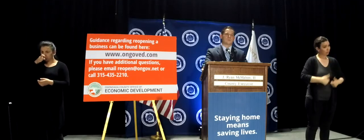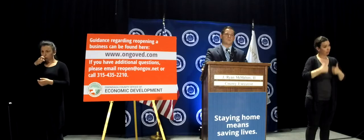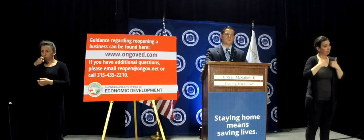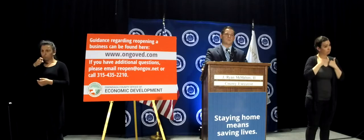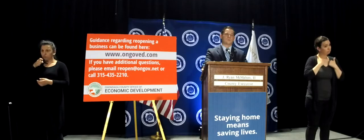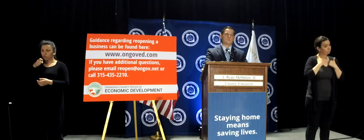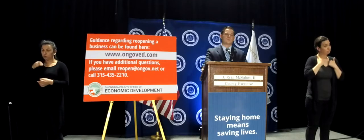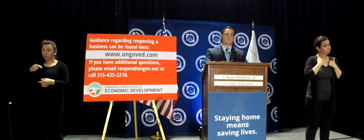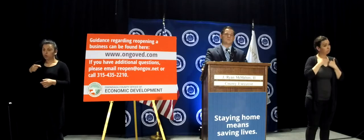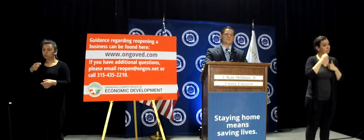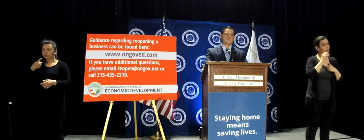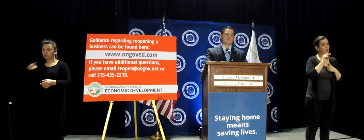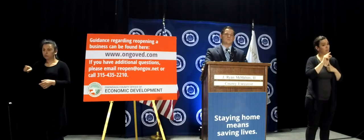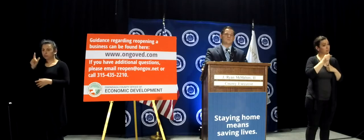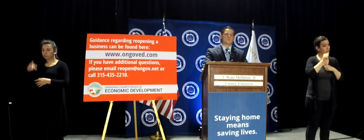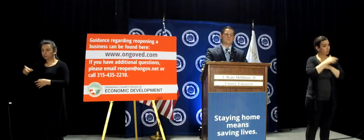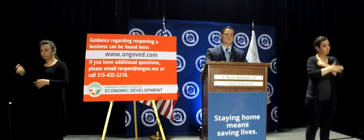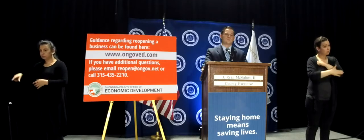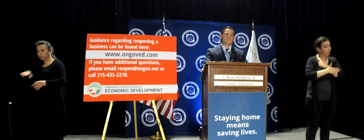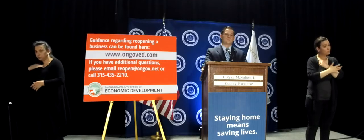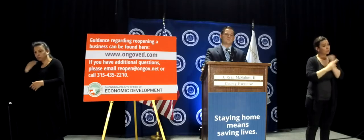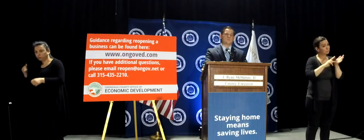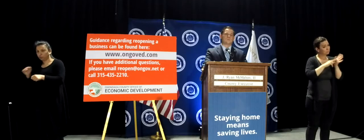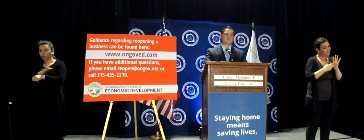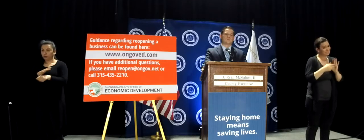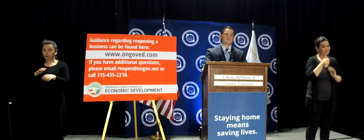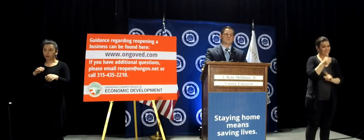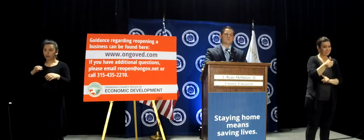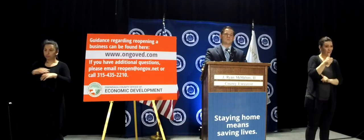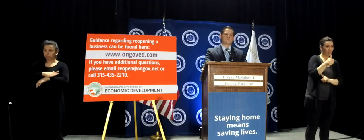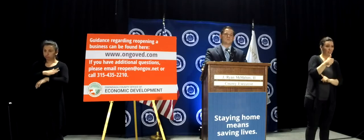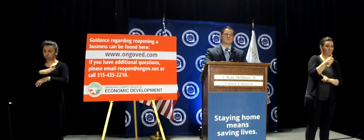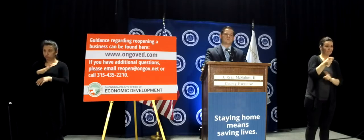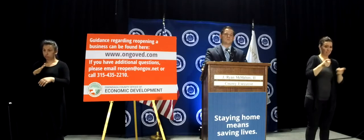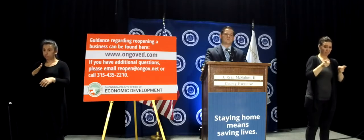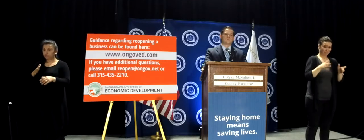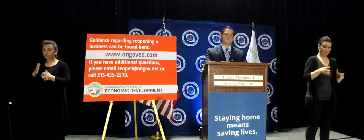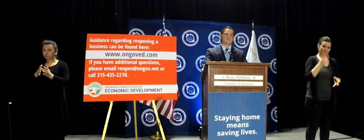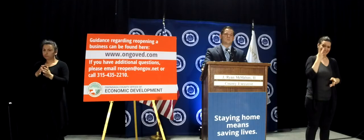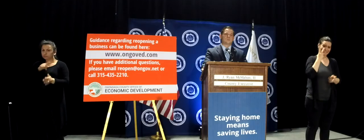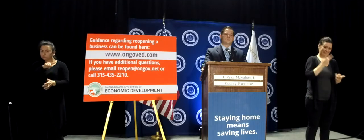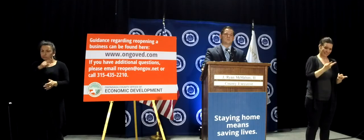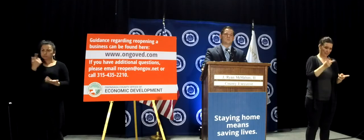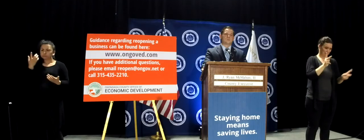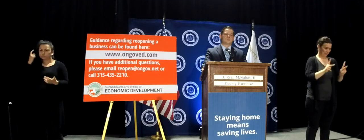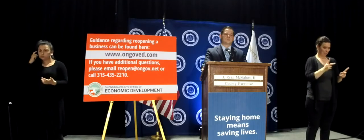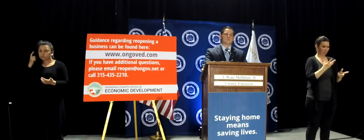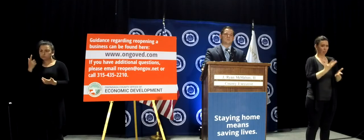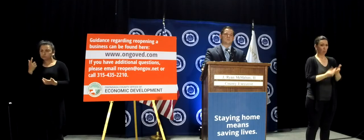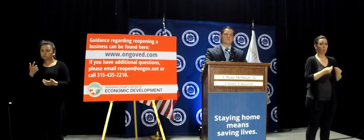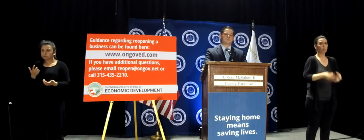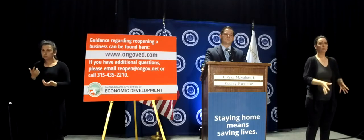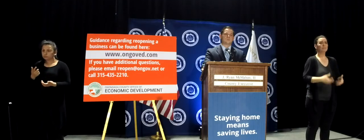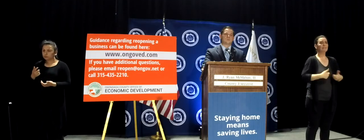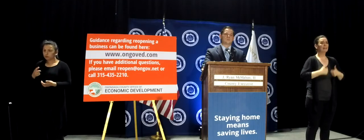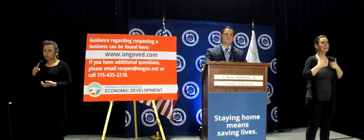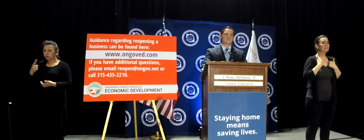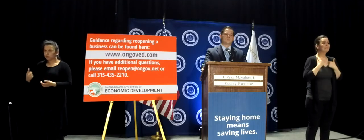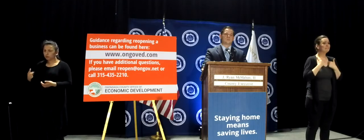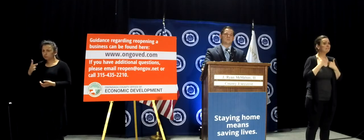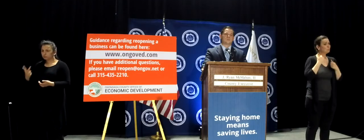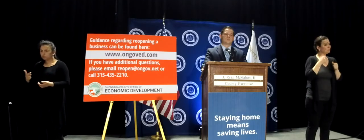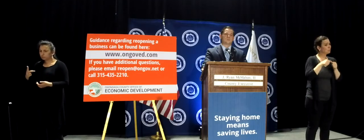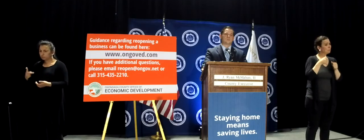does that milestone mean to you? It was not long ago we were looking at other counties thinking, wow,